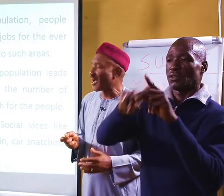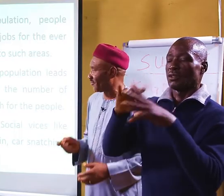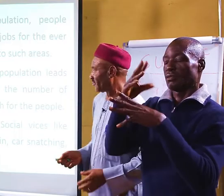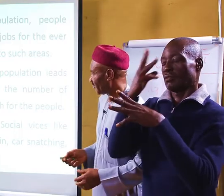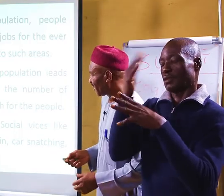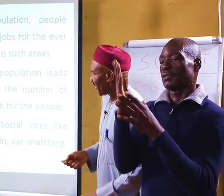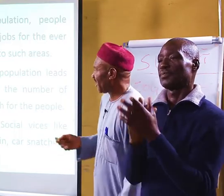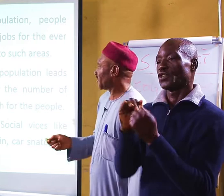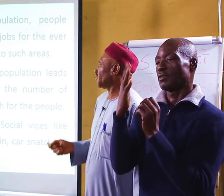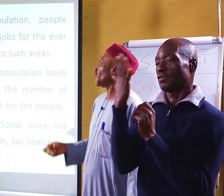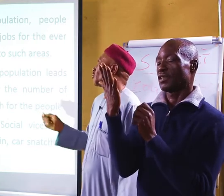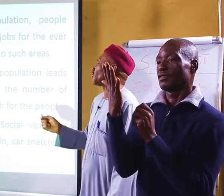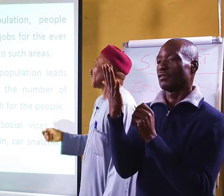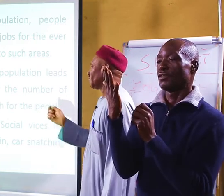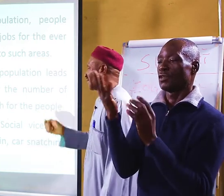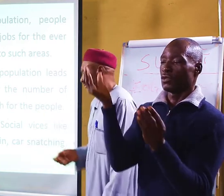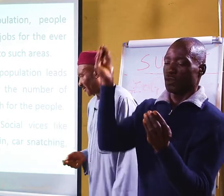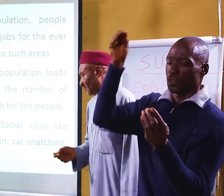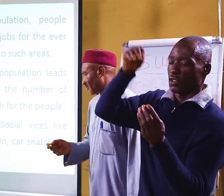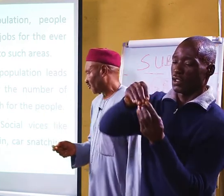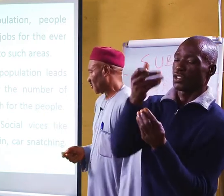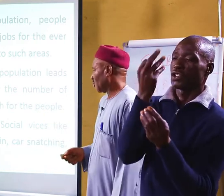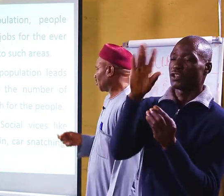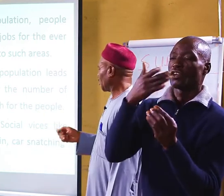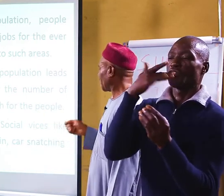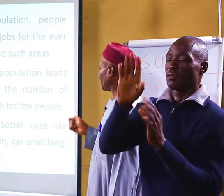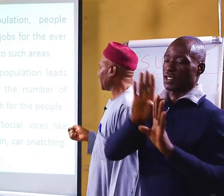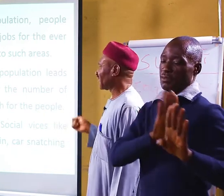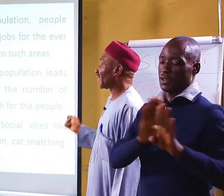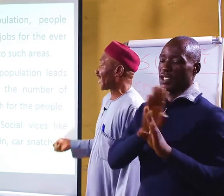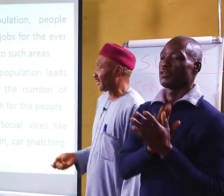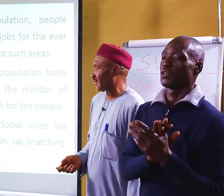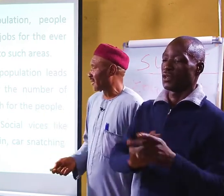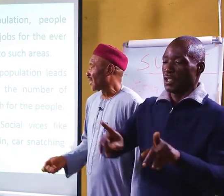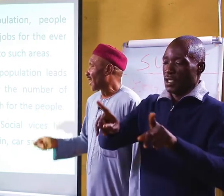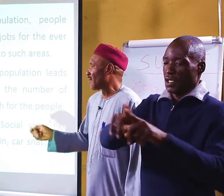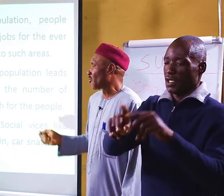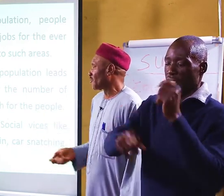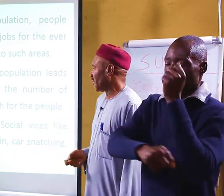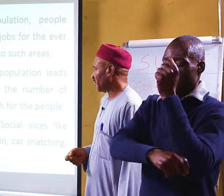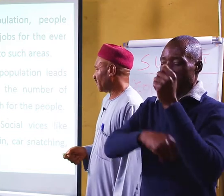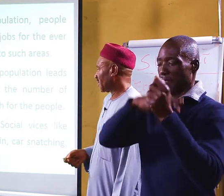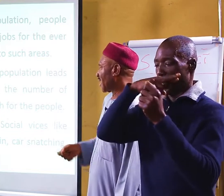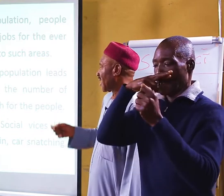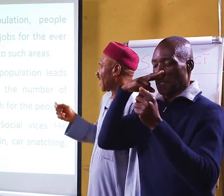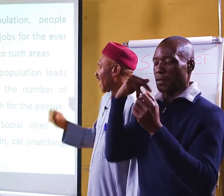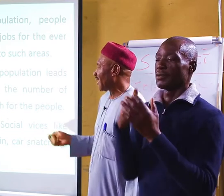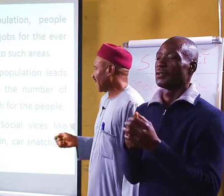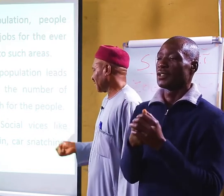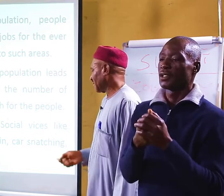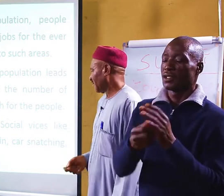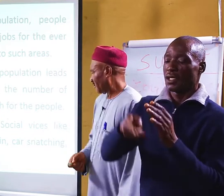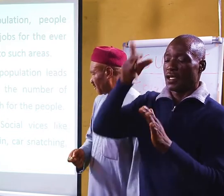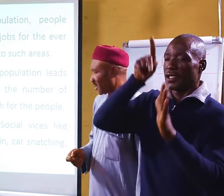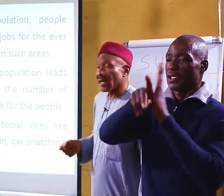Number 5, increase in social vices. Social vices like armed robbery,